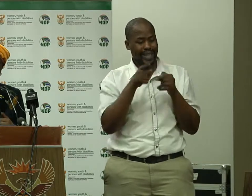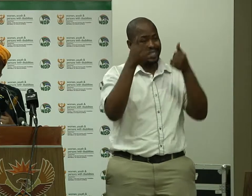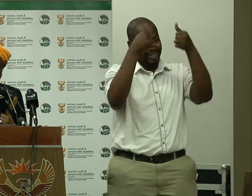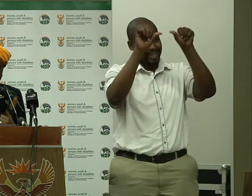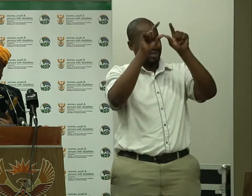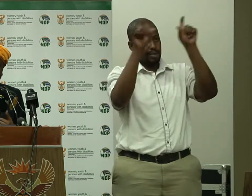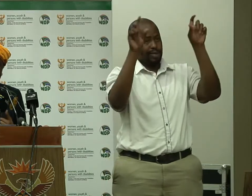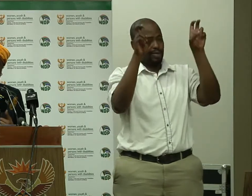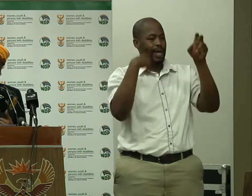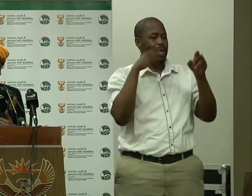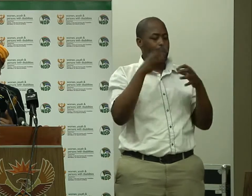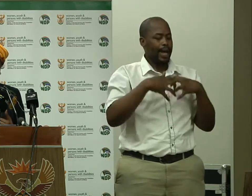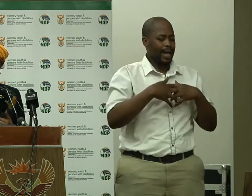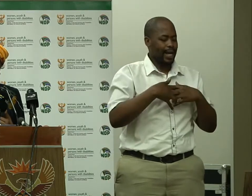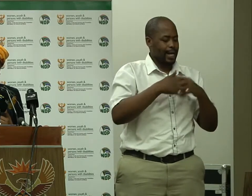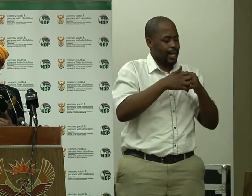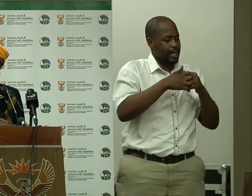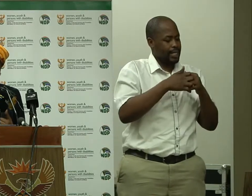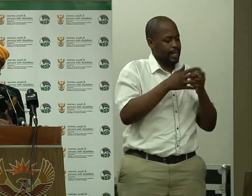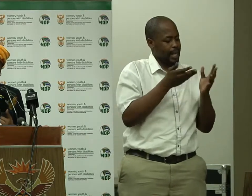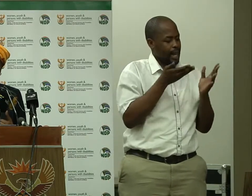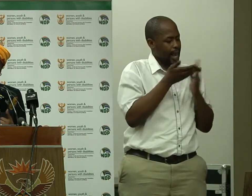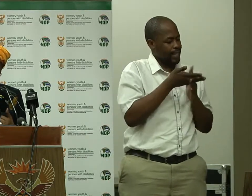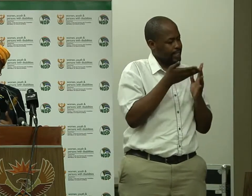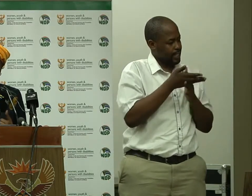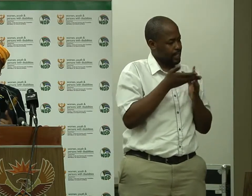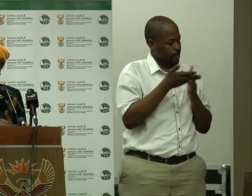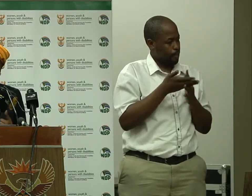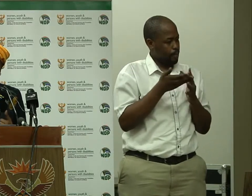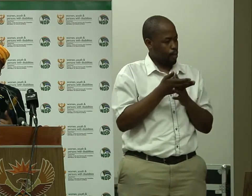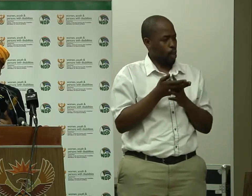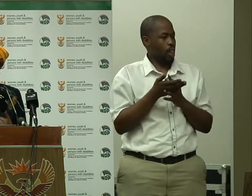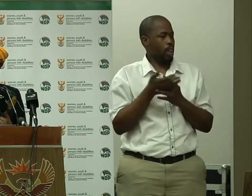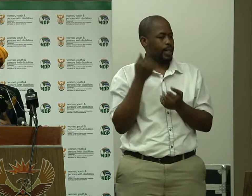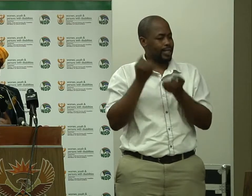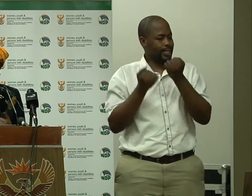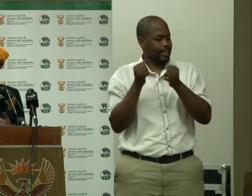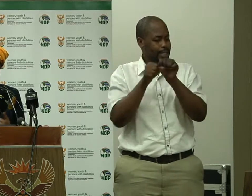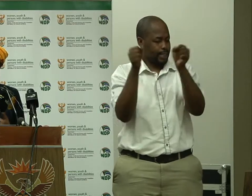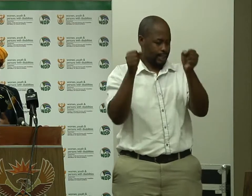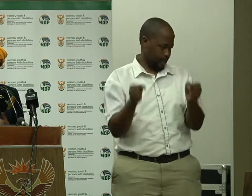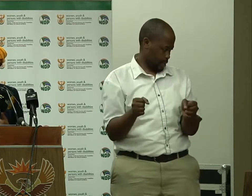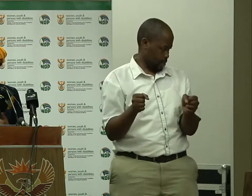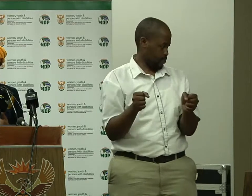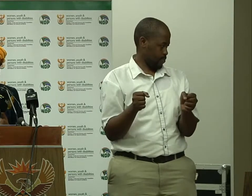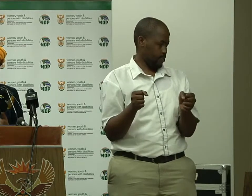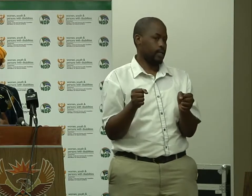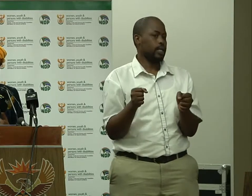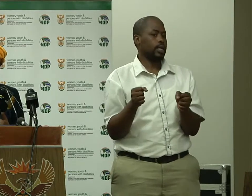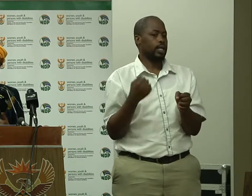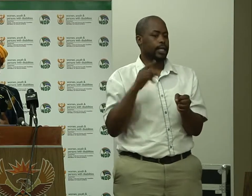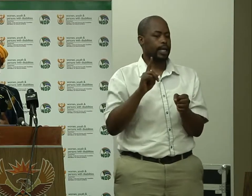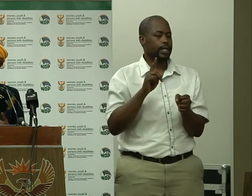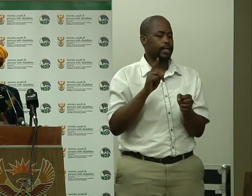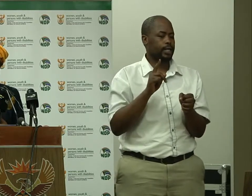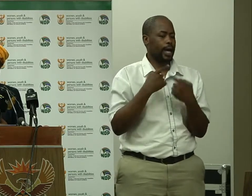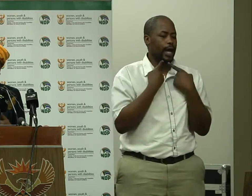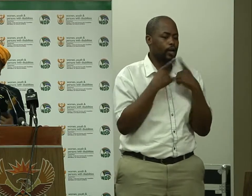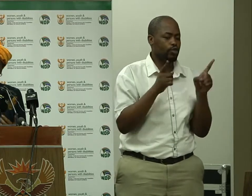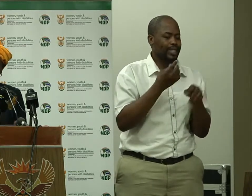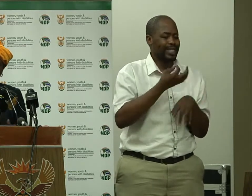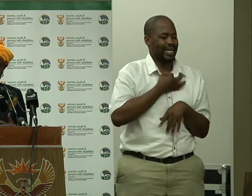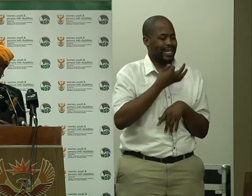about creating an accessible justice system that seeks to address the risk of